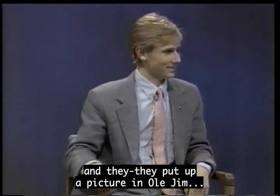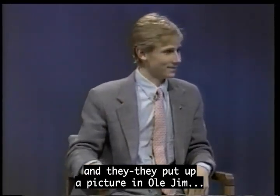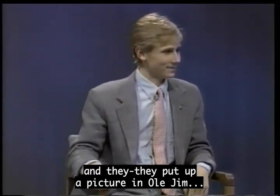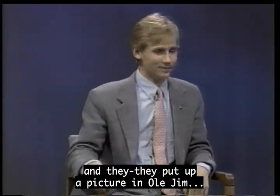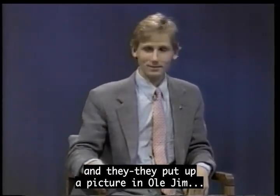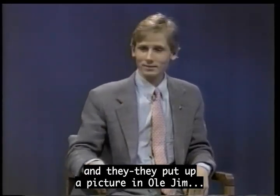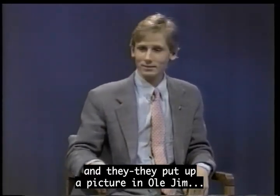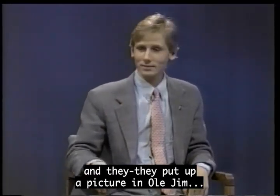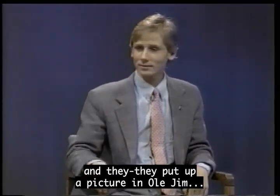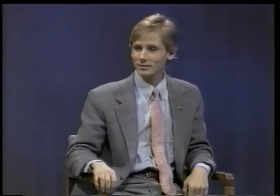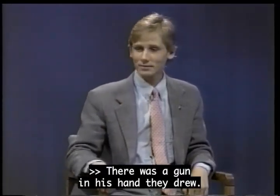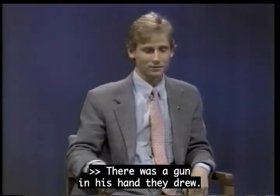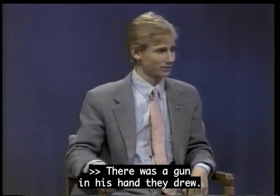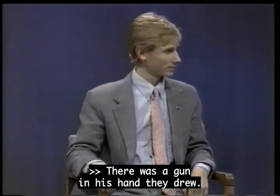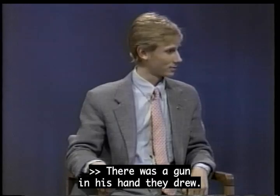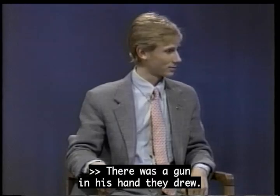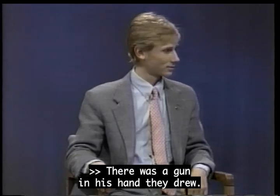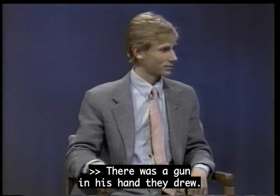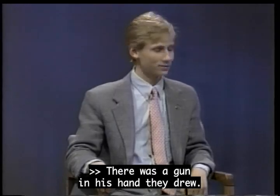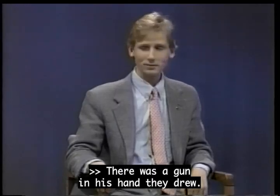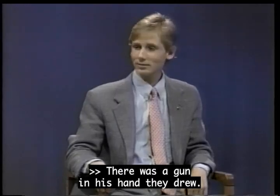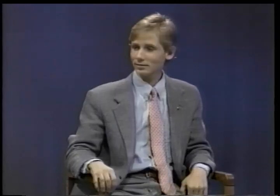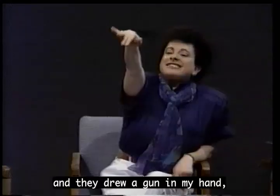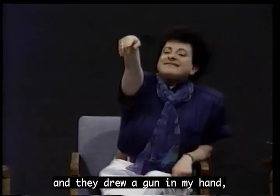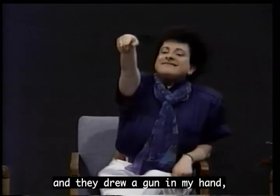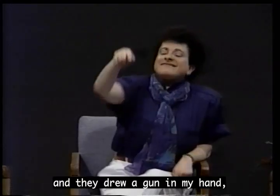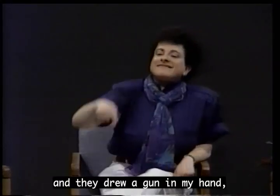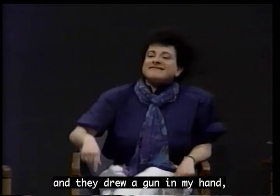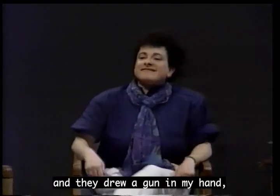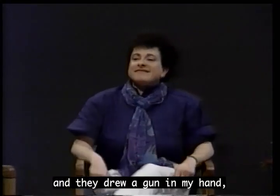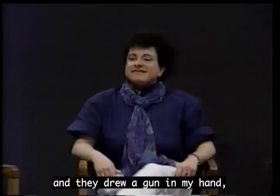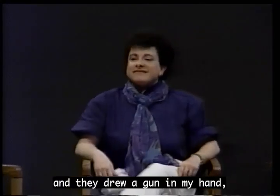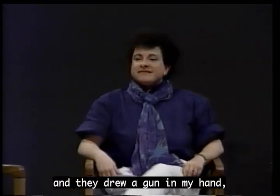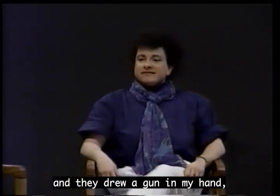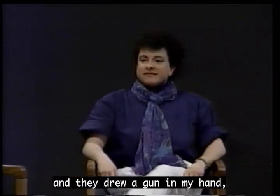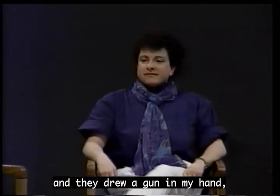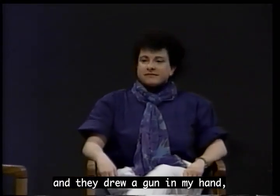and they drew a gun in my hand, so that was kind of embarrassing.